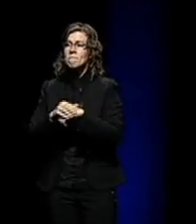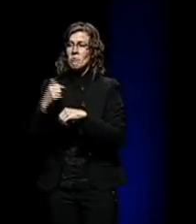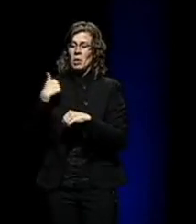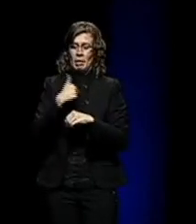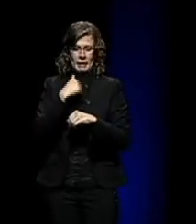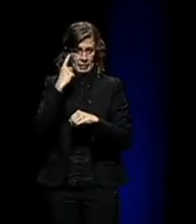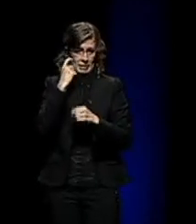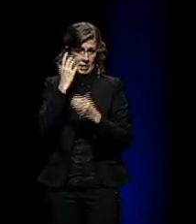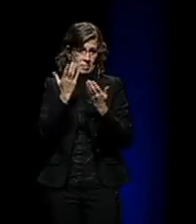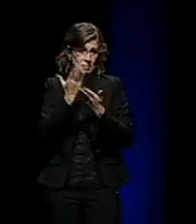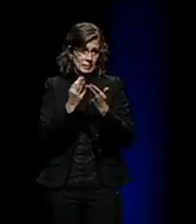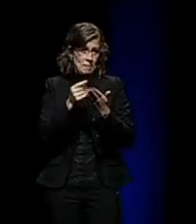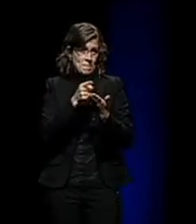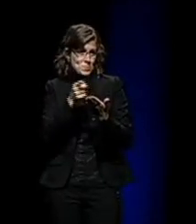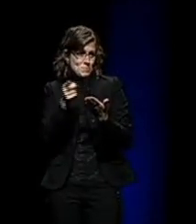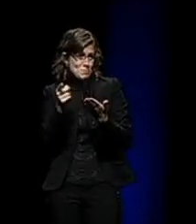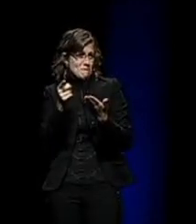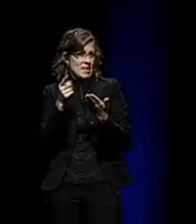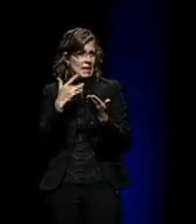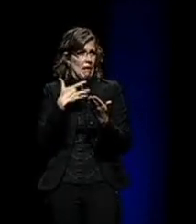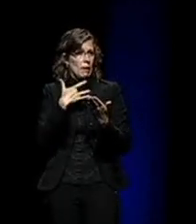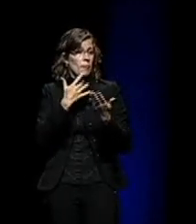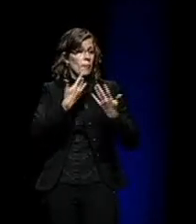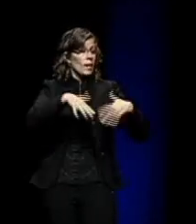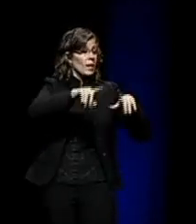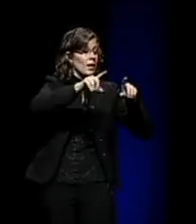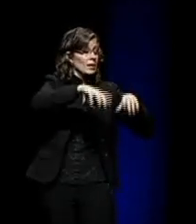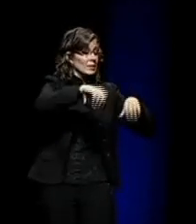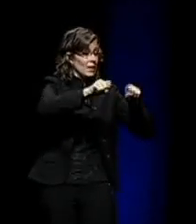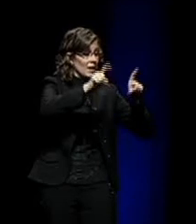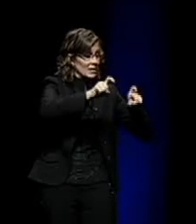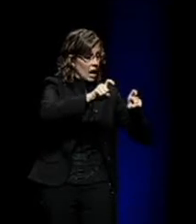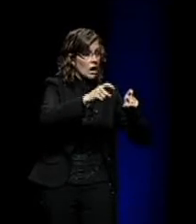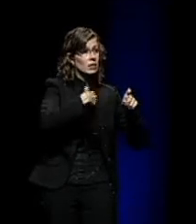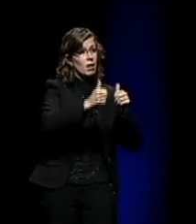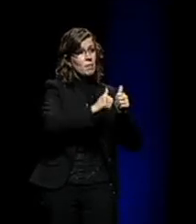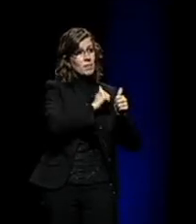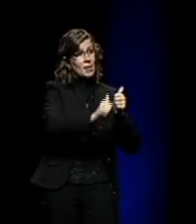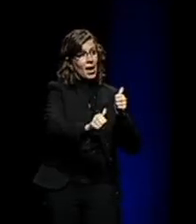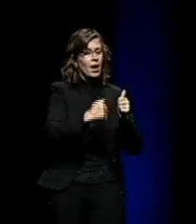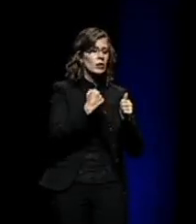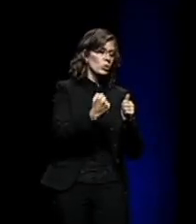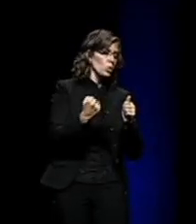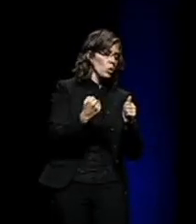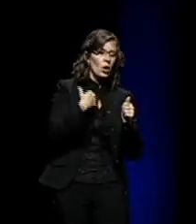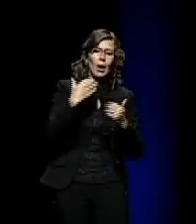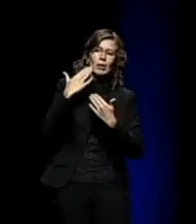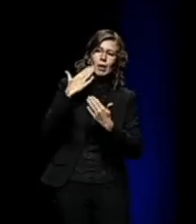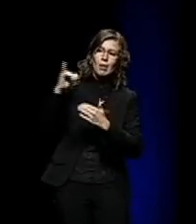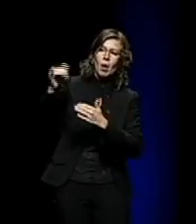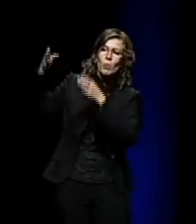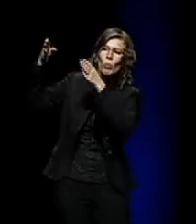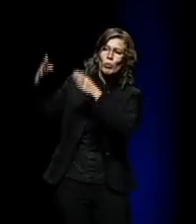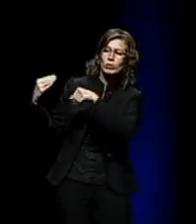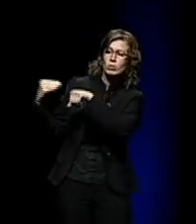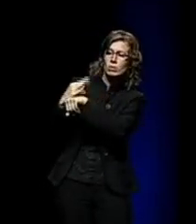It's not fair. If you take a test and pass because you had a good coach, someone that taught you test taking, we didn't create a reliable